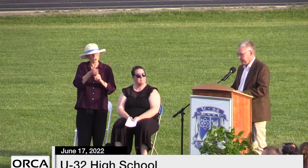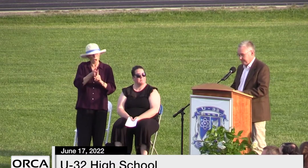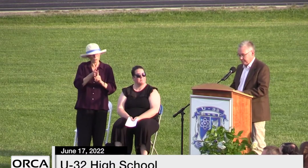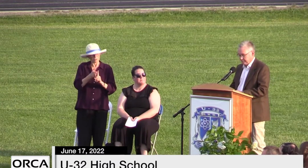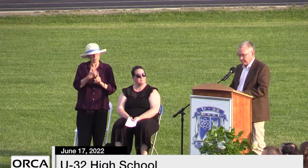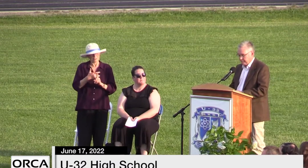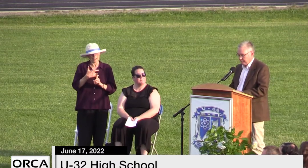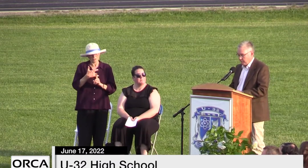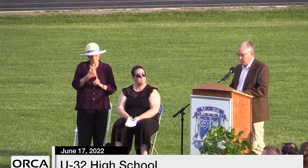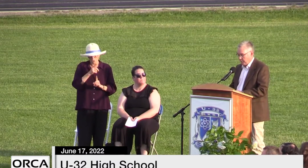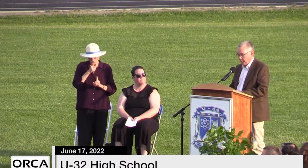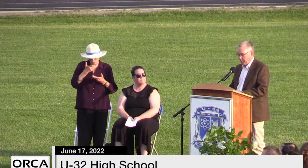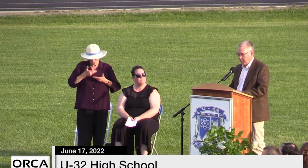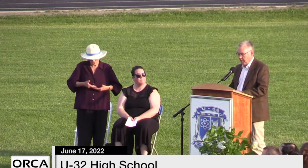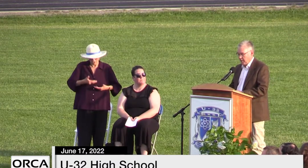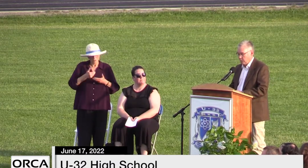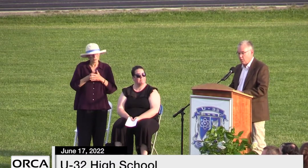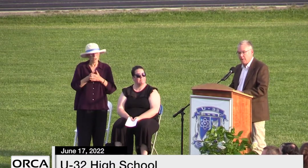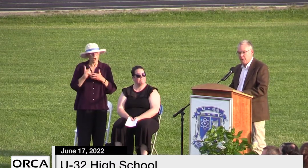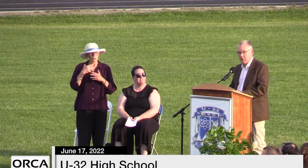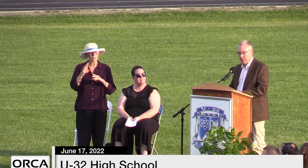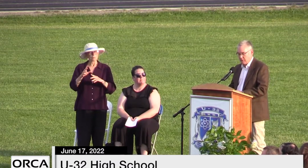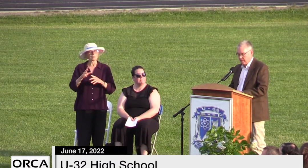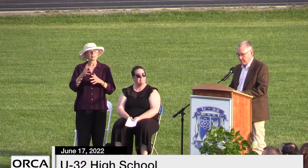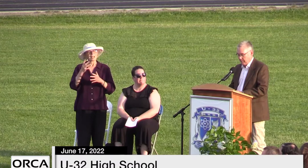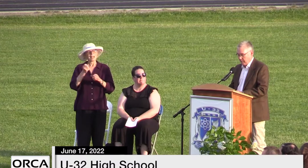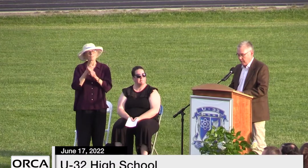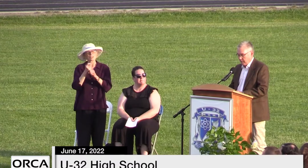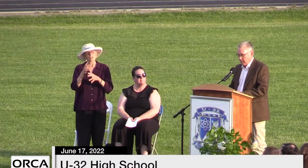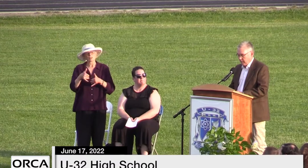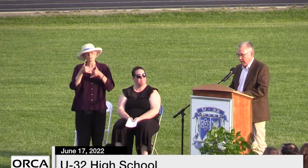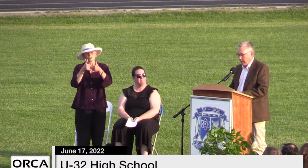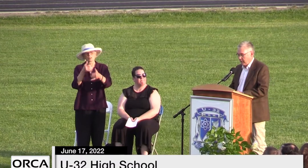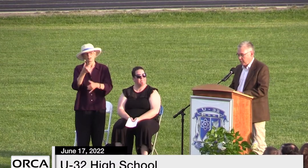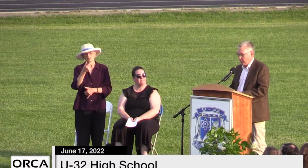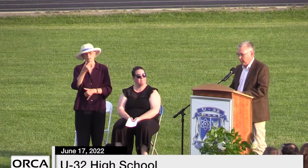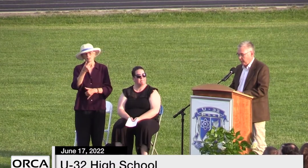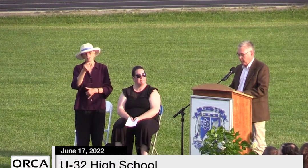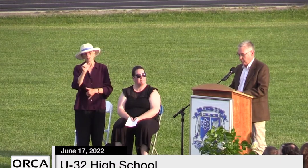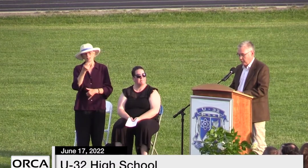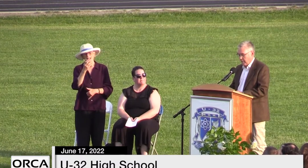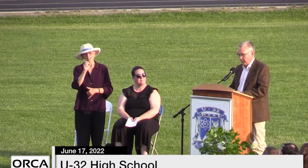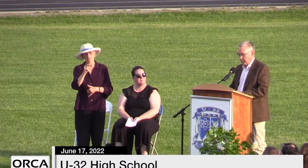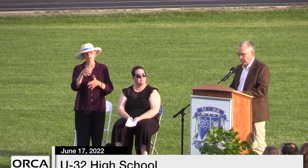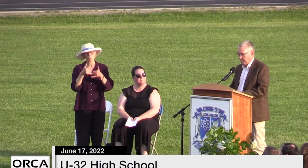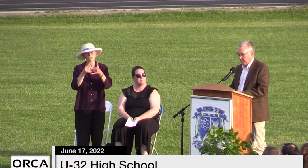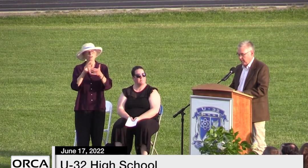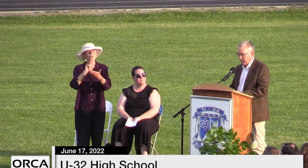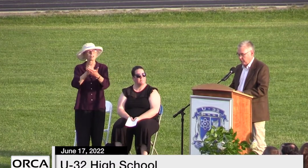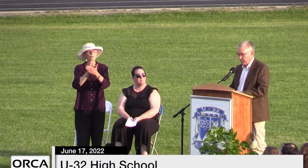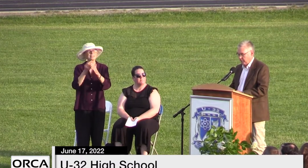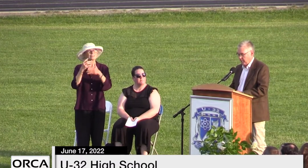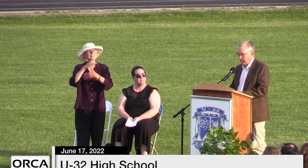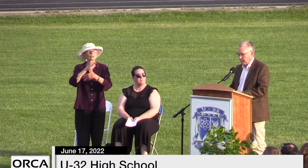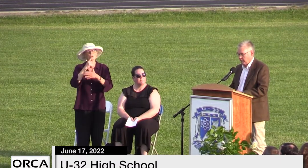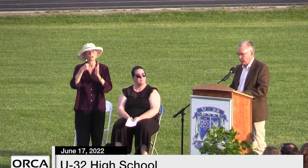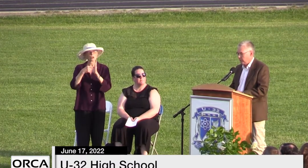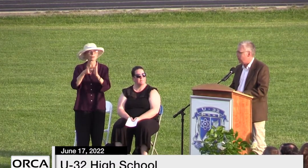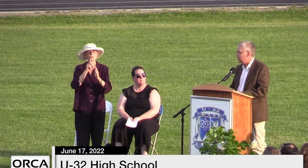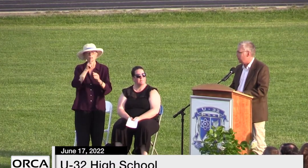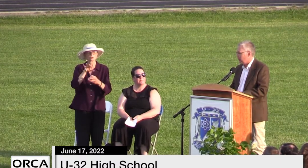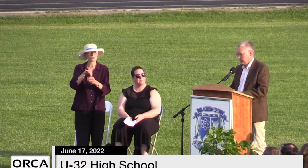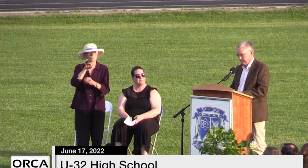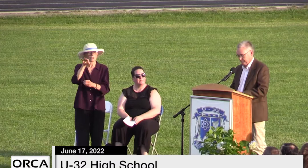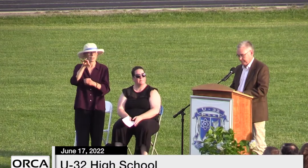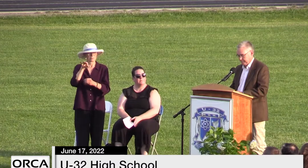self. We present the Gehagan Award each year to that graduating senior who best exemplifies the true spirit and soul